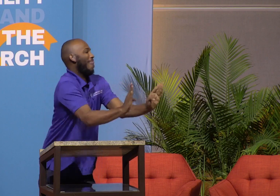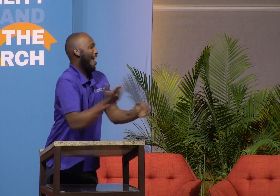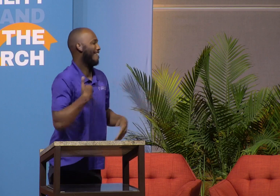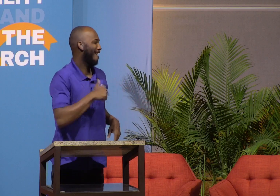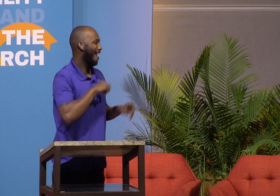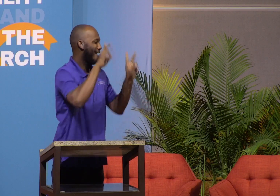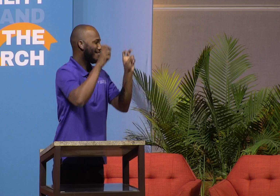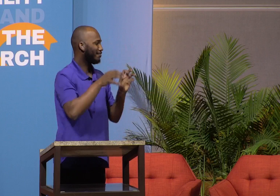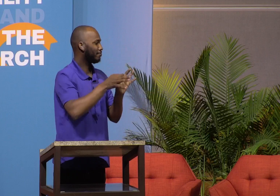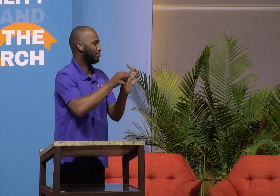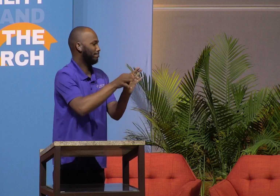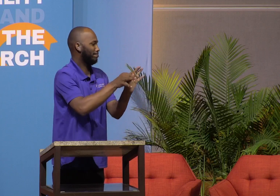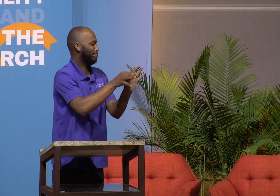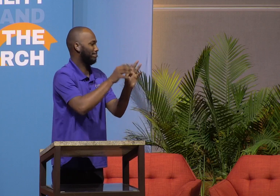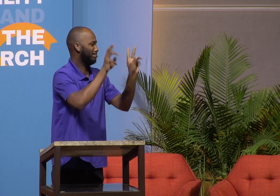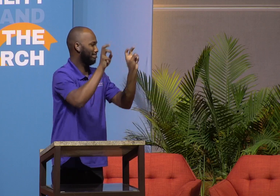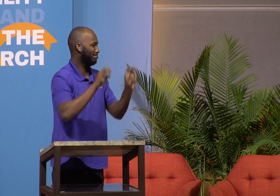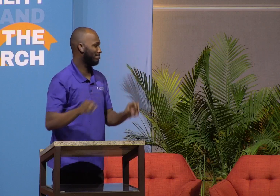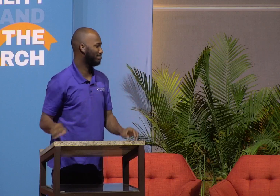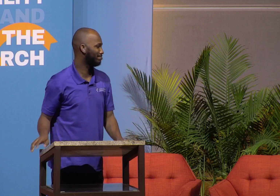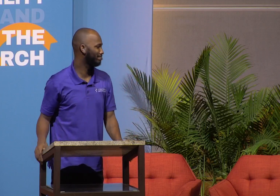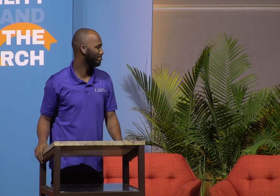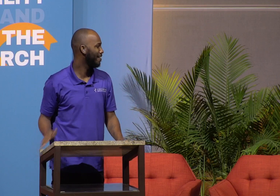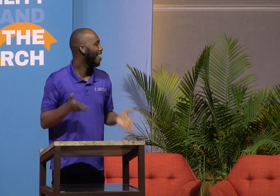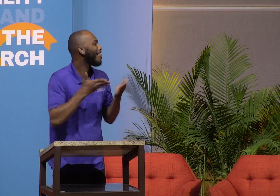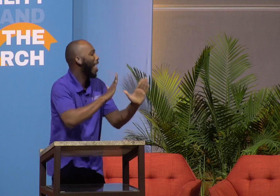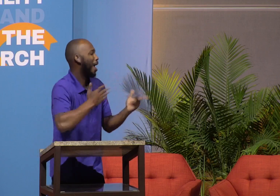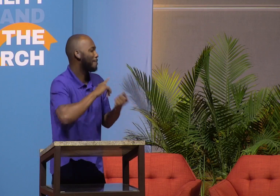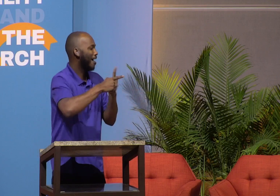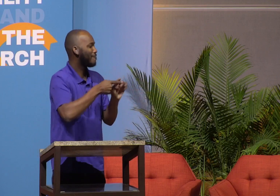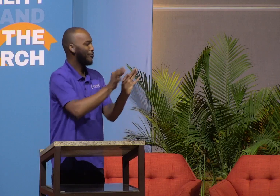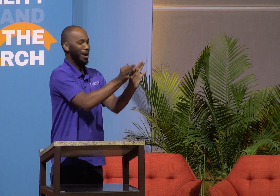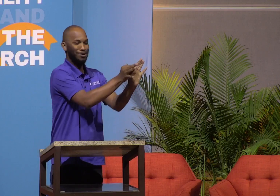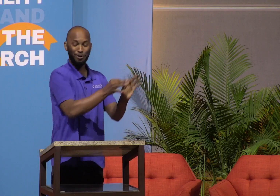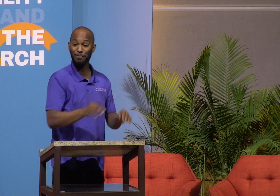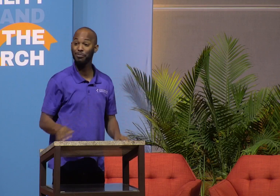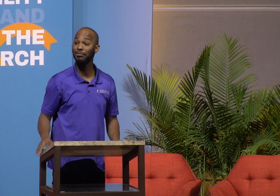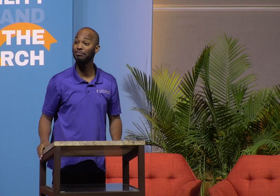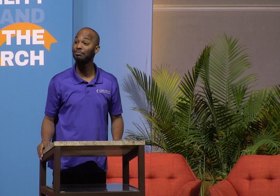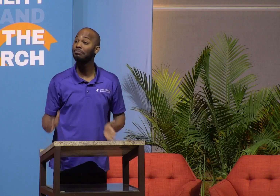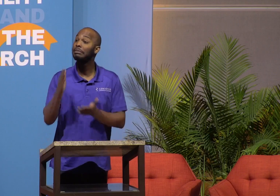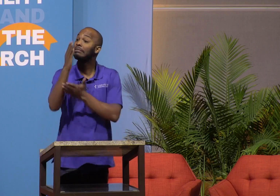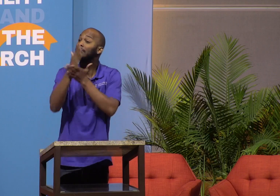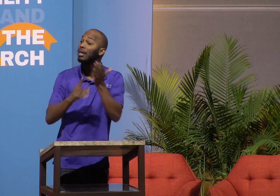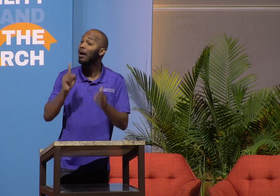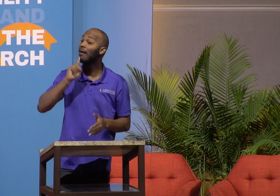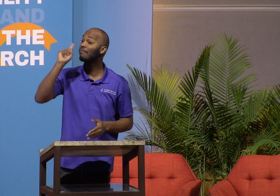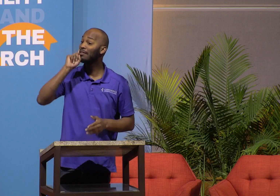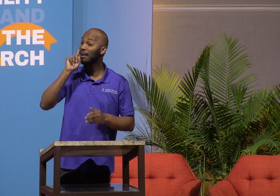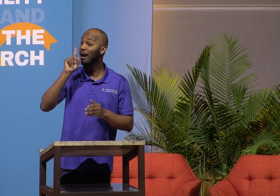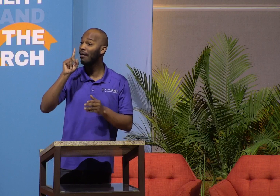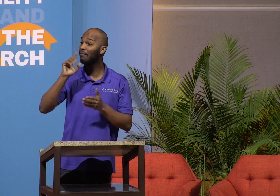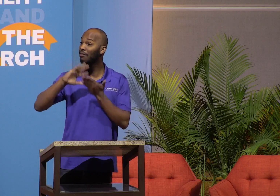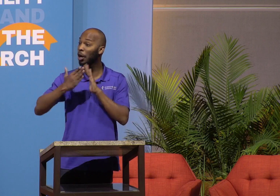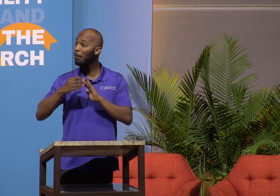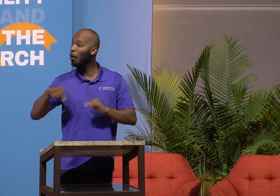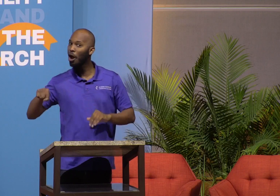church. And we talked to the church pastors, and the church let us interpret. So